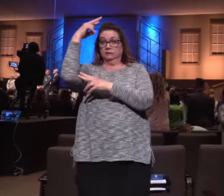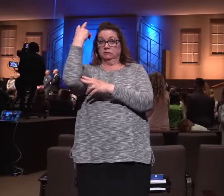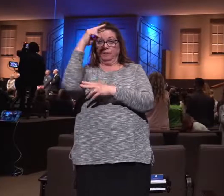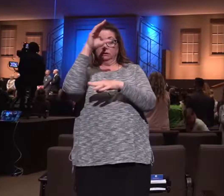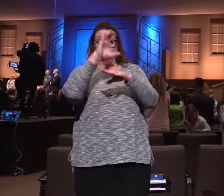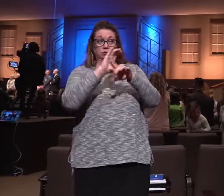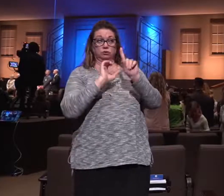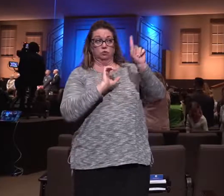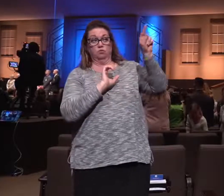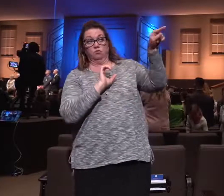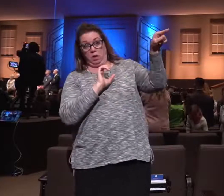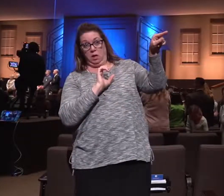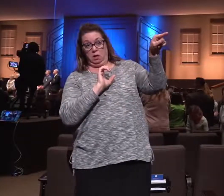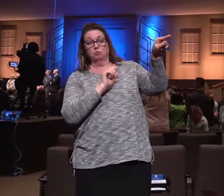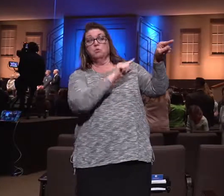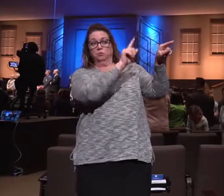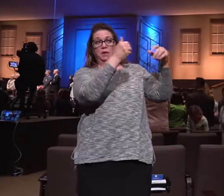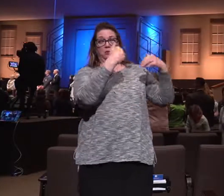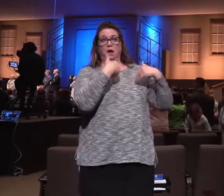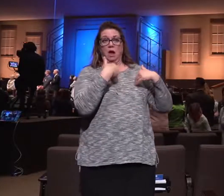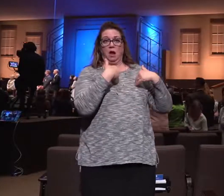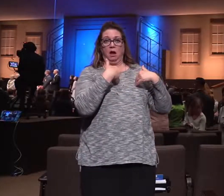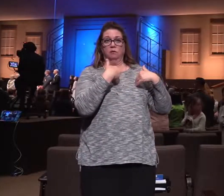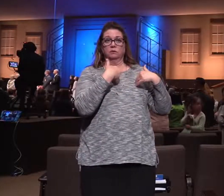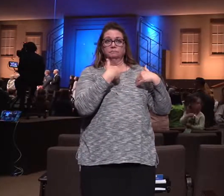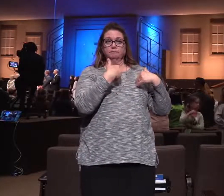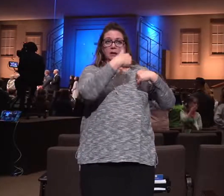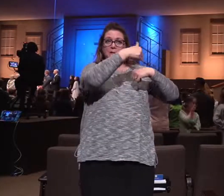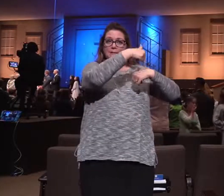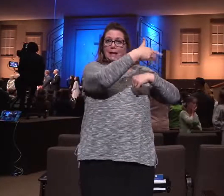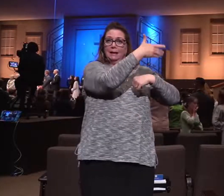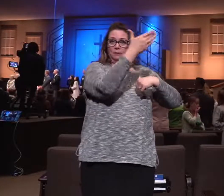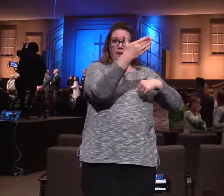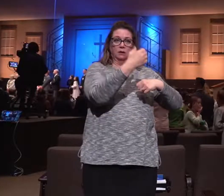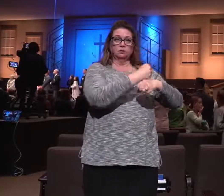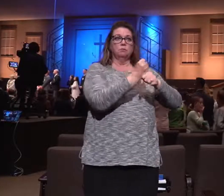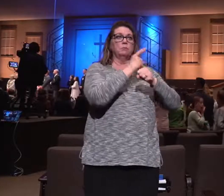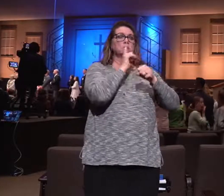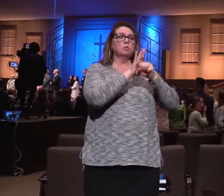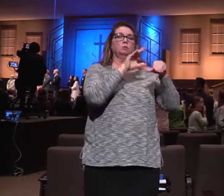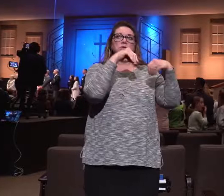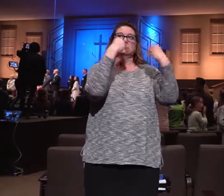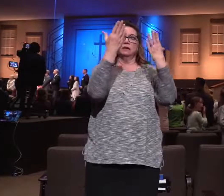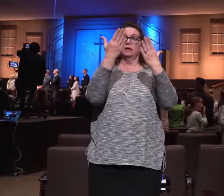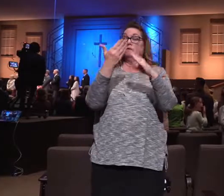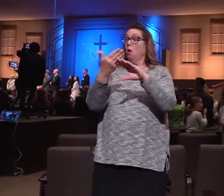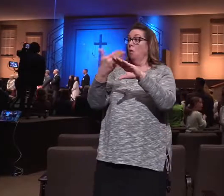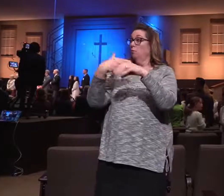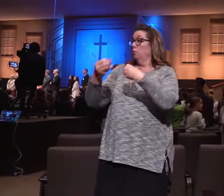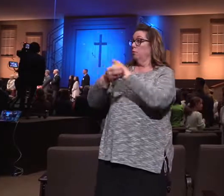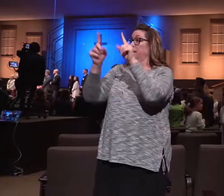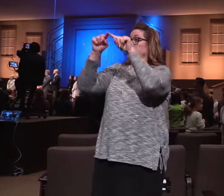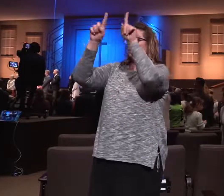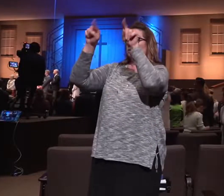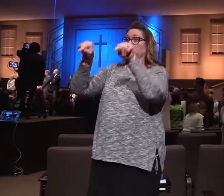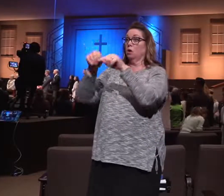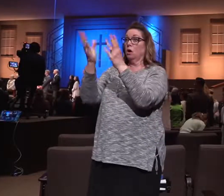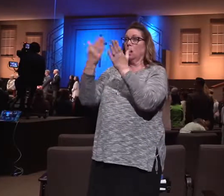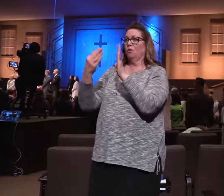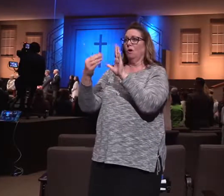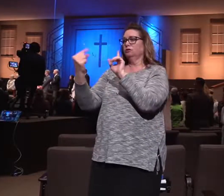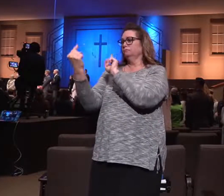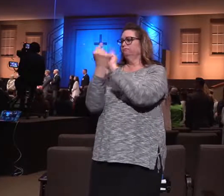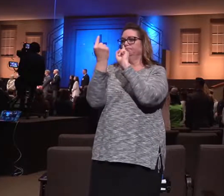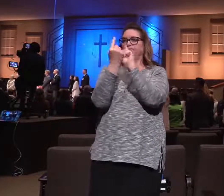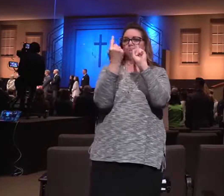and they'll have a commitment time there as well. But before we distribute the cards, I want you to meet our missionaries. And